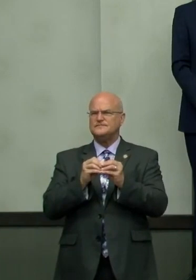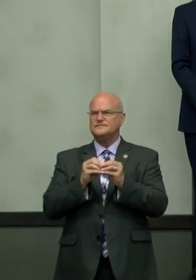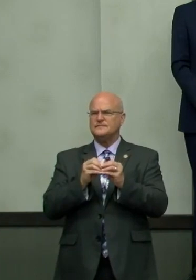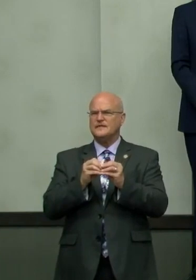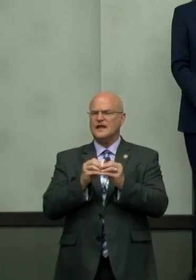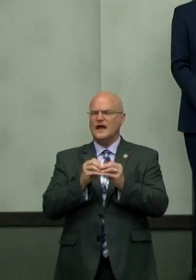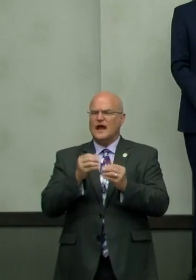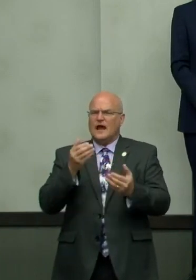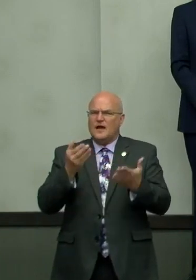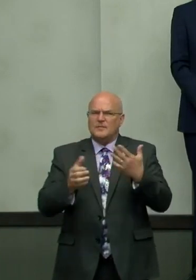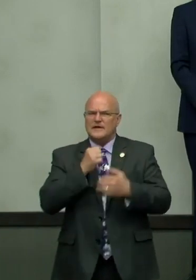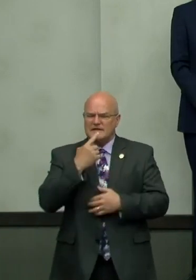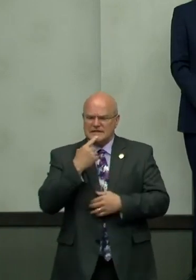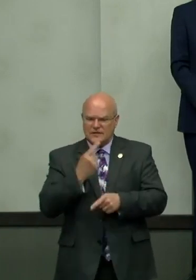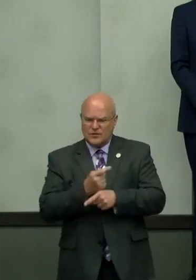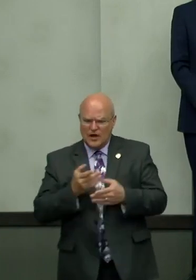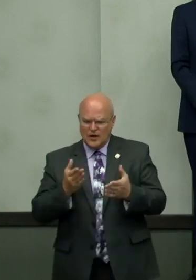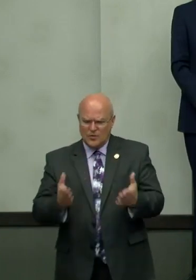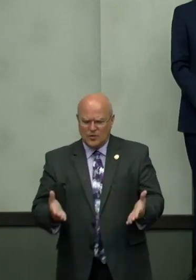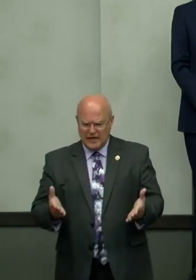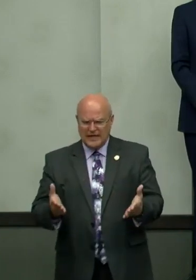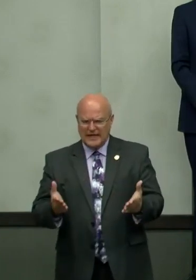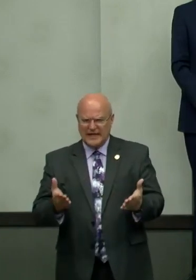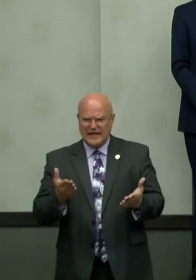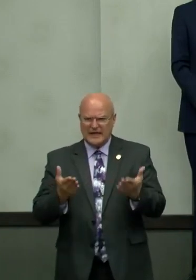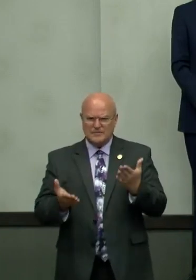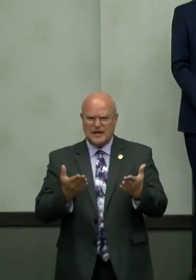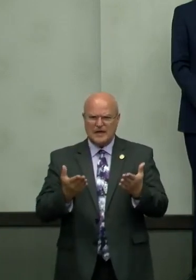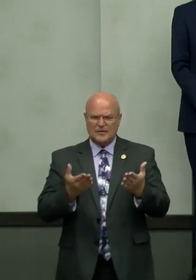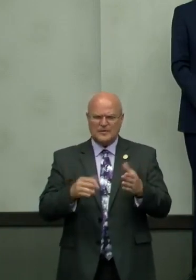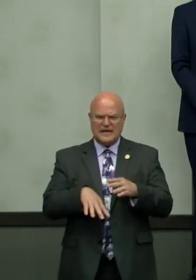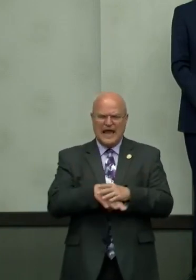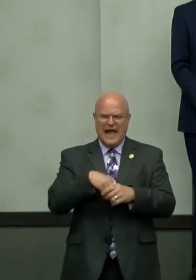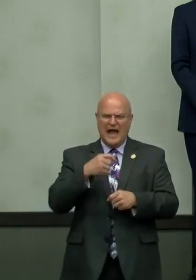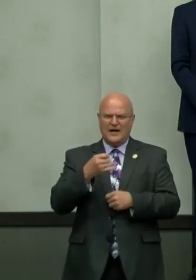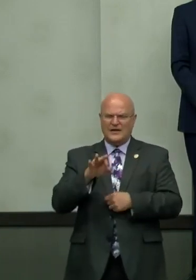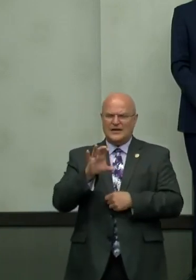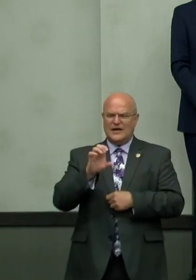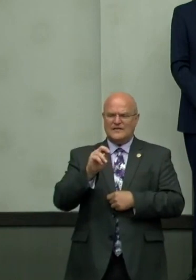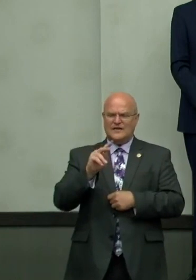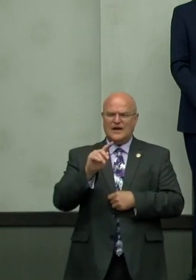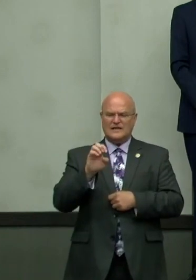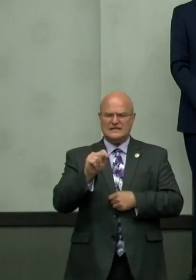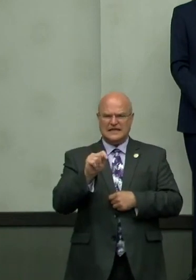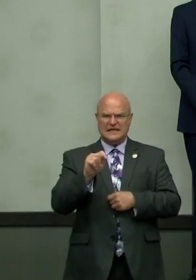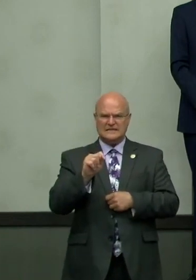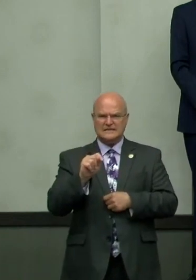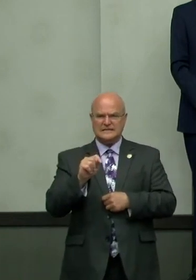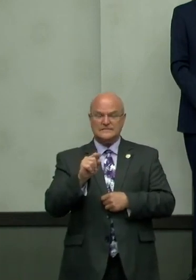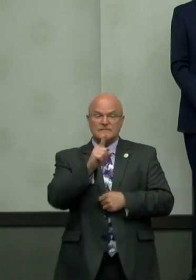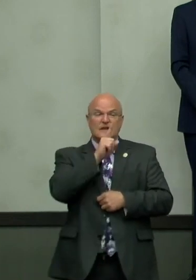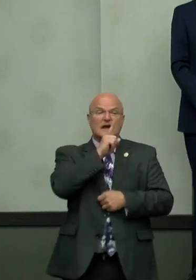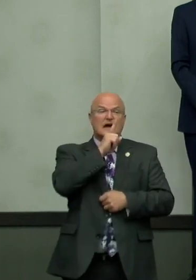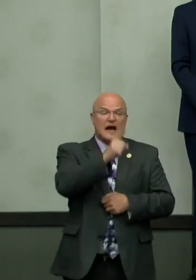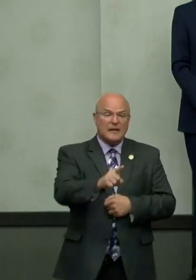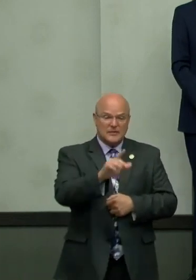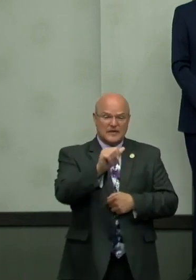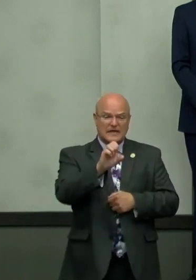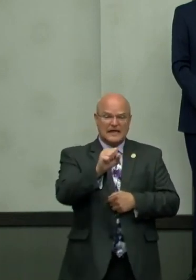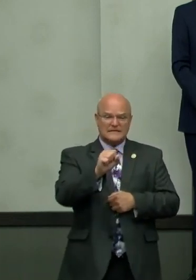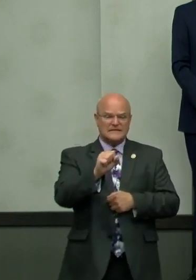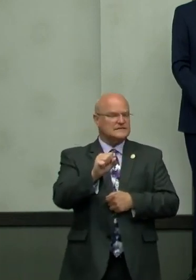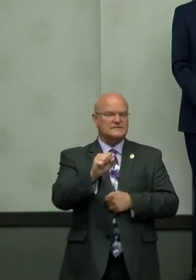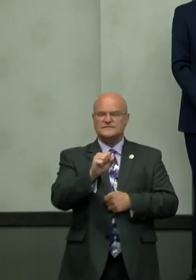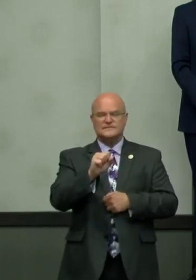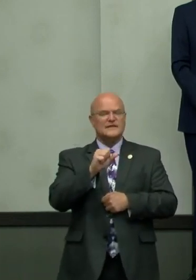may not have said it the right way, may have been taken a little bit out of context. In terms of absolute cases, Texarkana certainly is